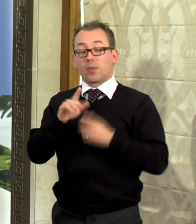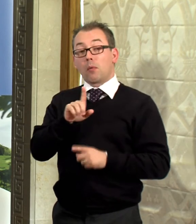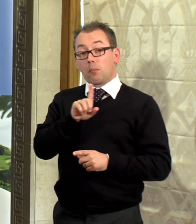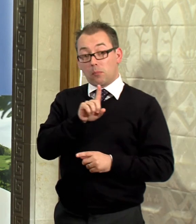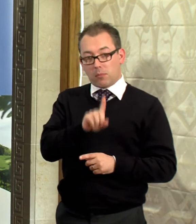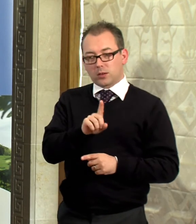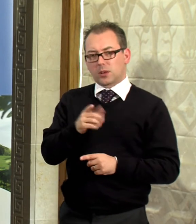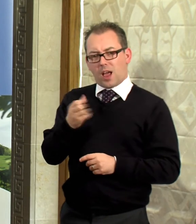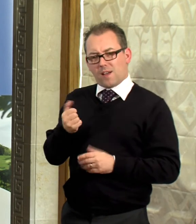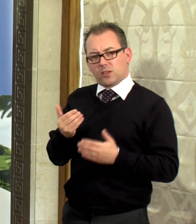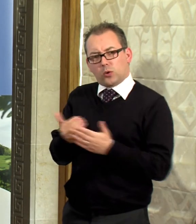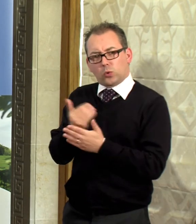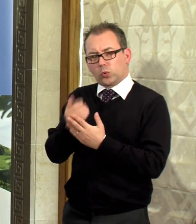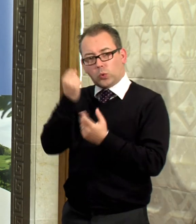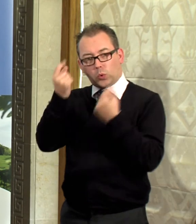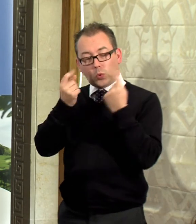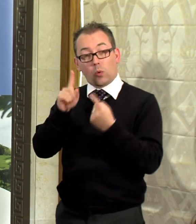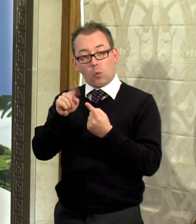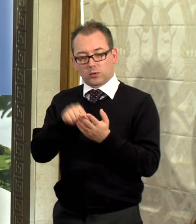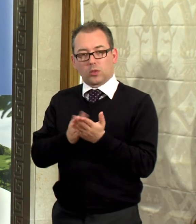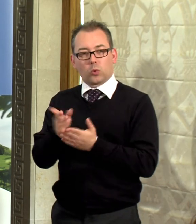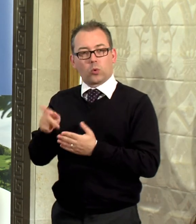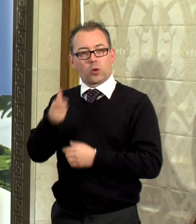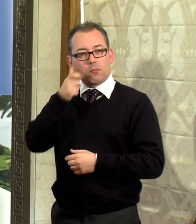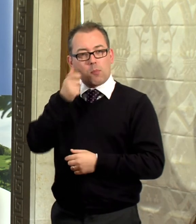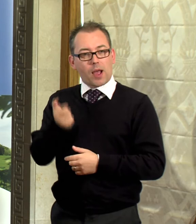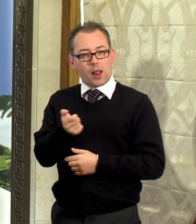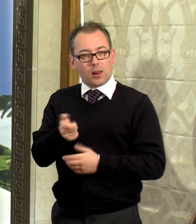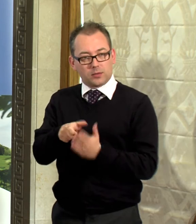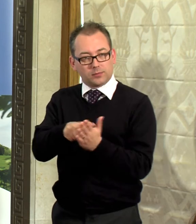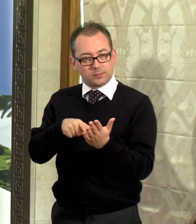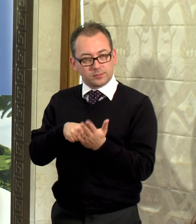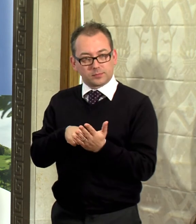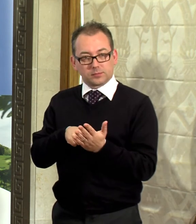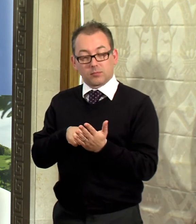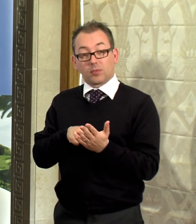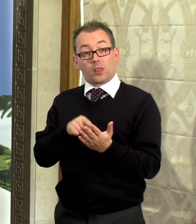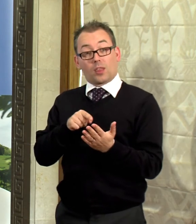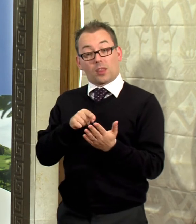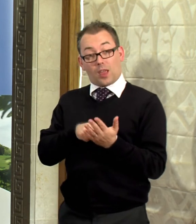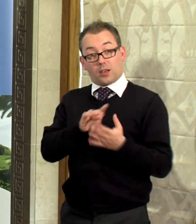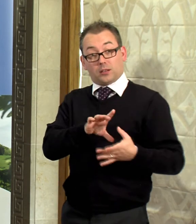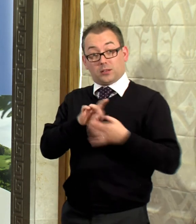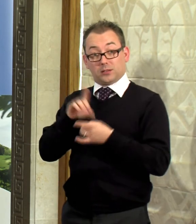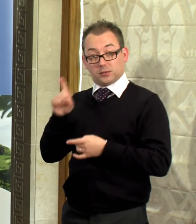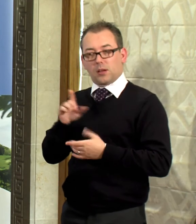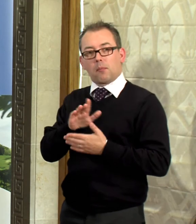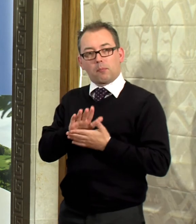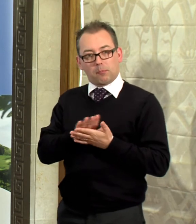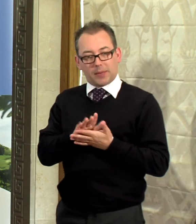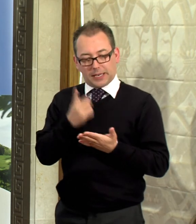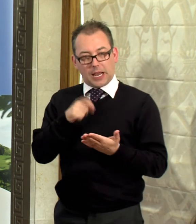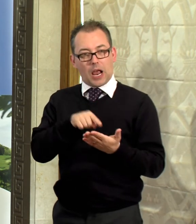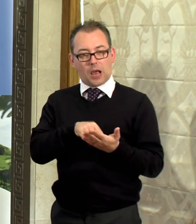experiments with new modes of delivery via mobile phones provide the opportunity to offer facilities such as